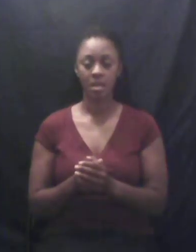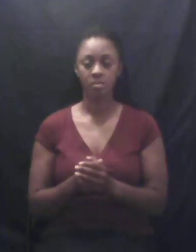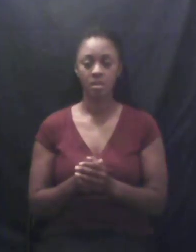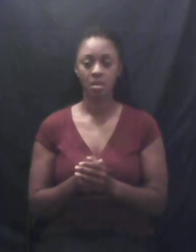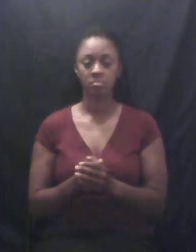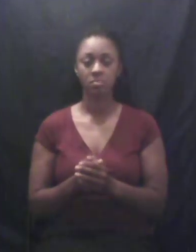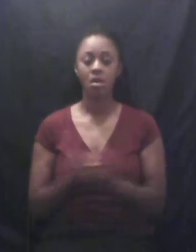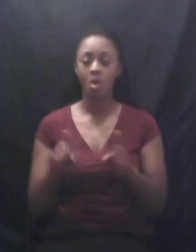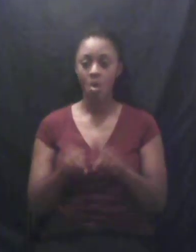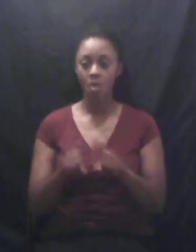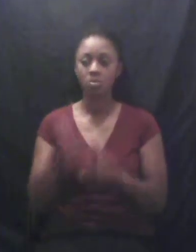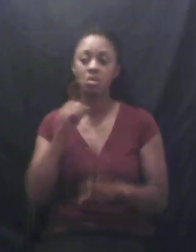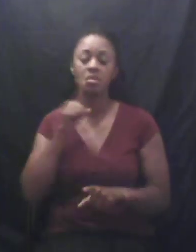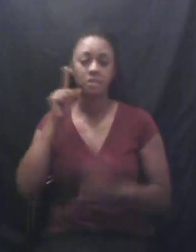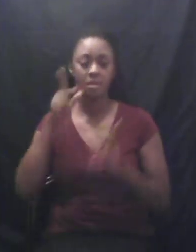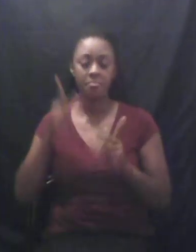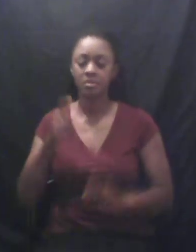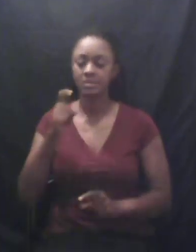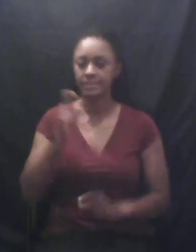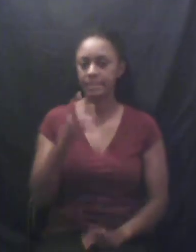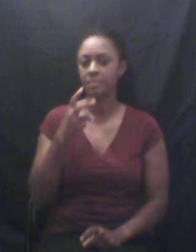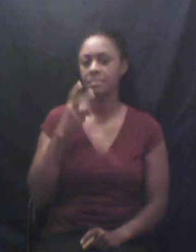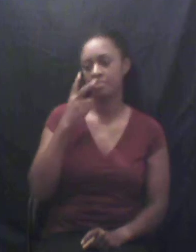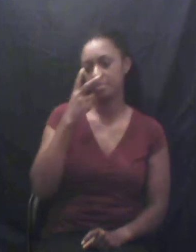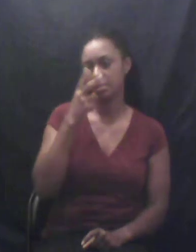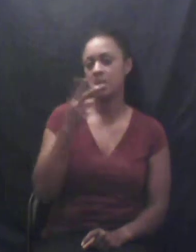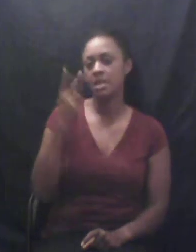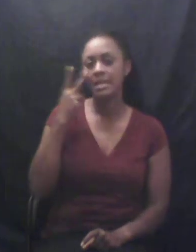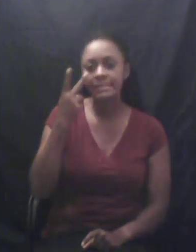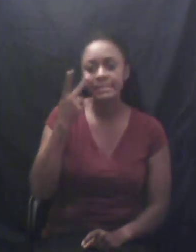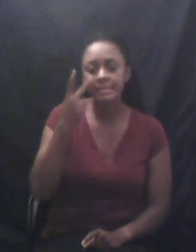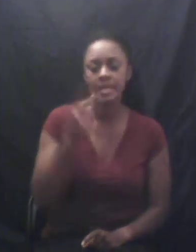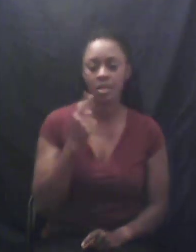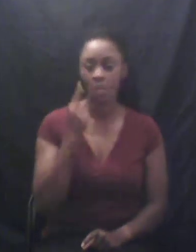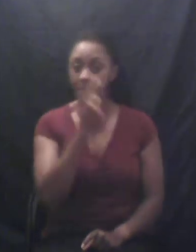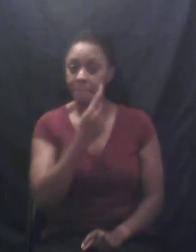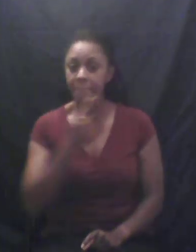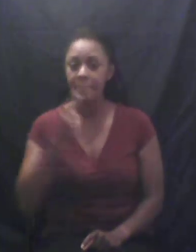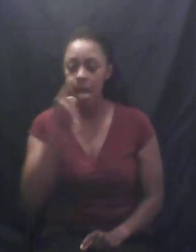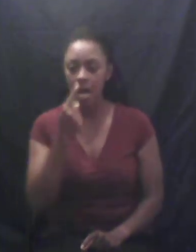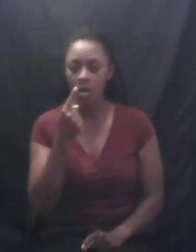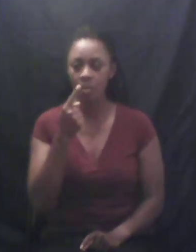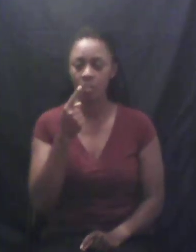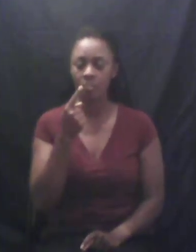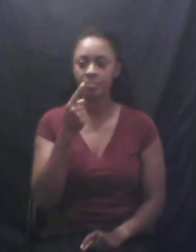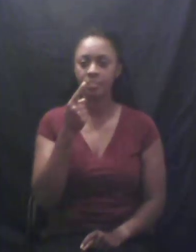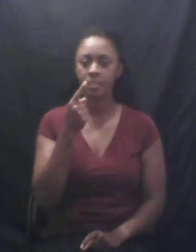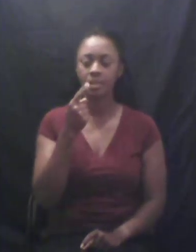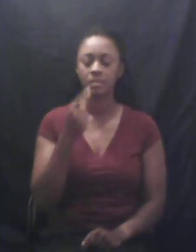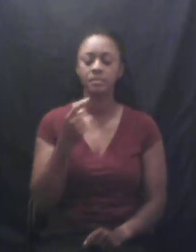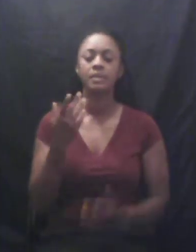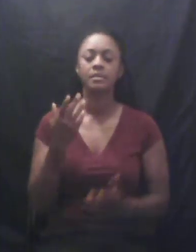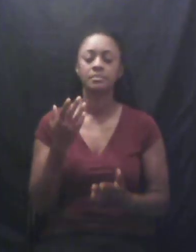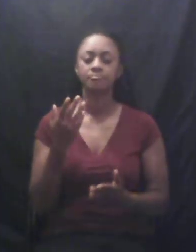times. And this is the problem that many oral deaf people have when they're sitting in a classroom.